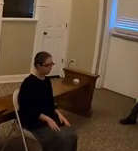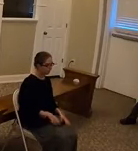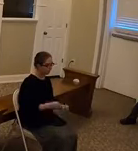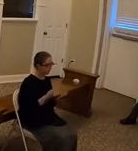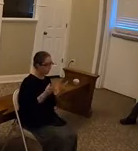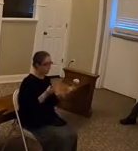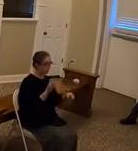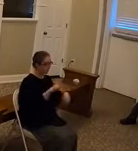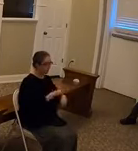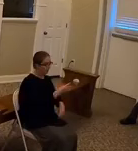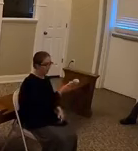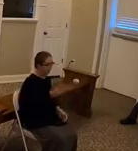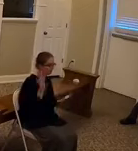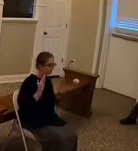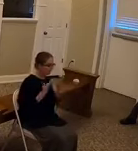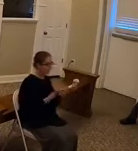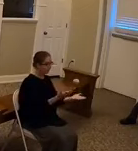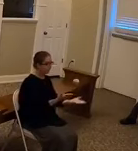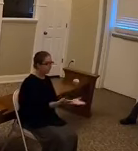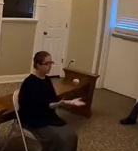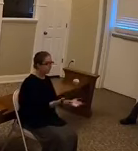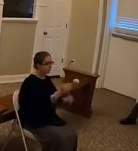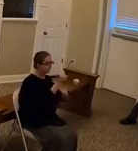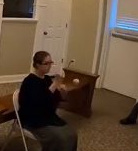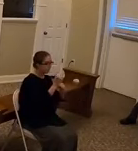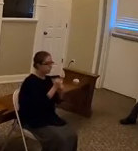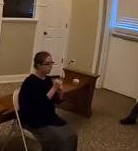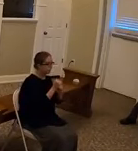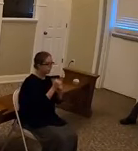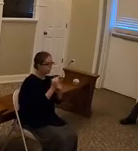Too many times we sell ourselves short